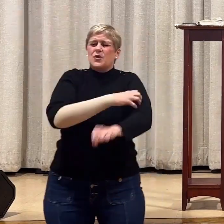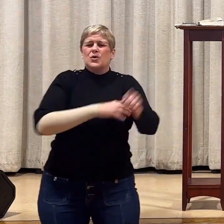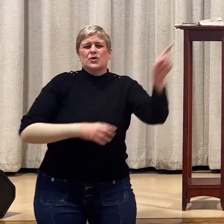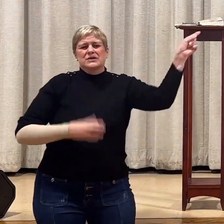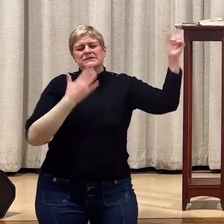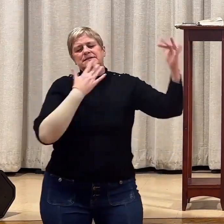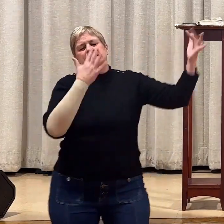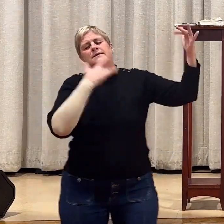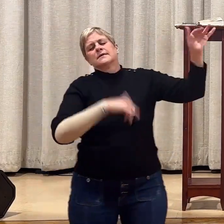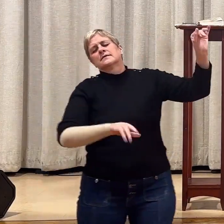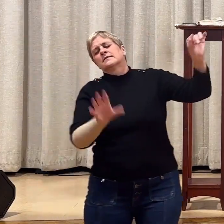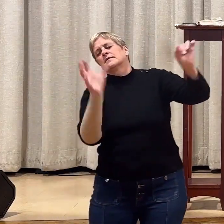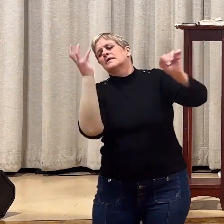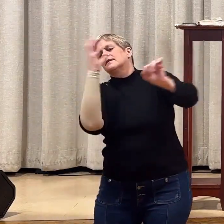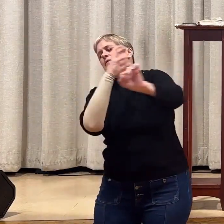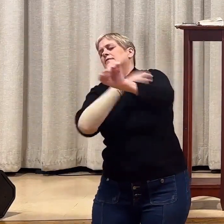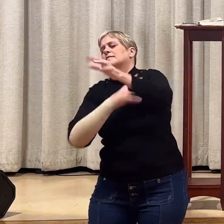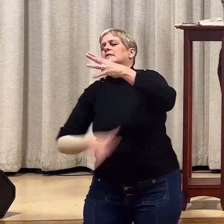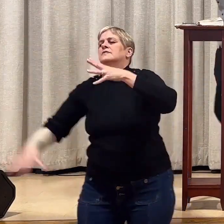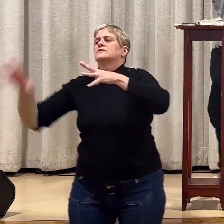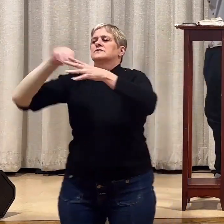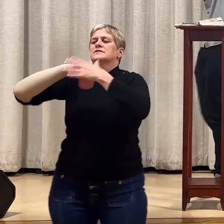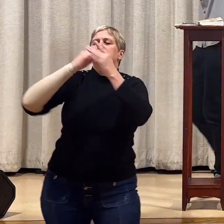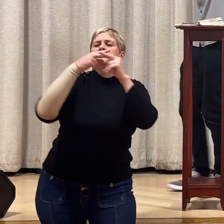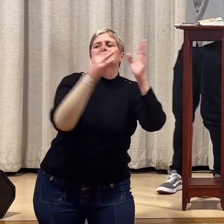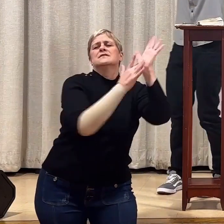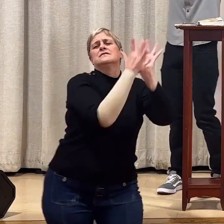Power in the name of